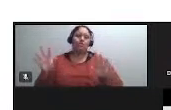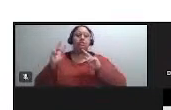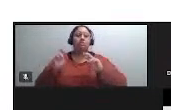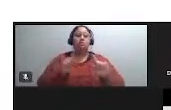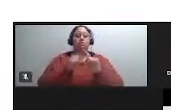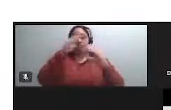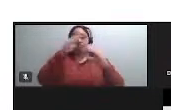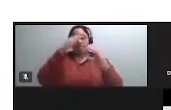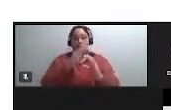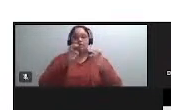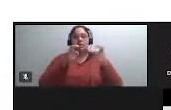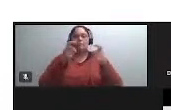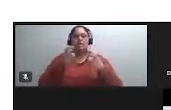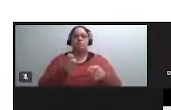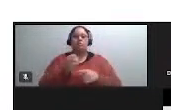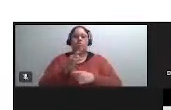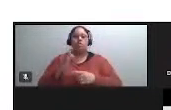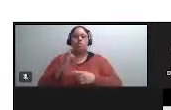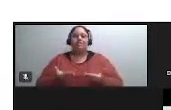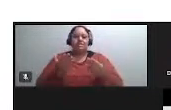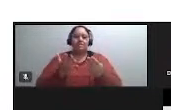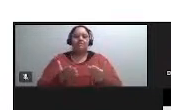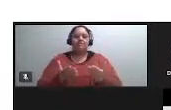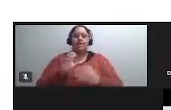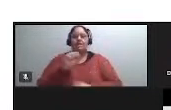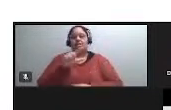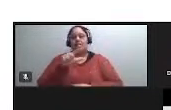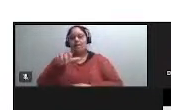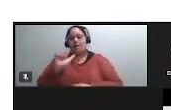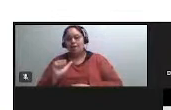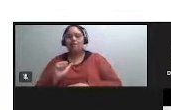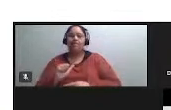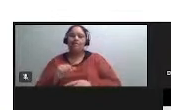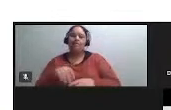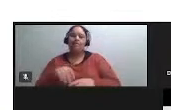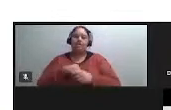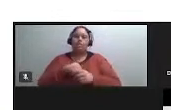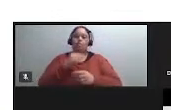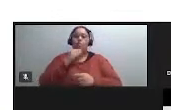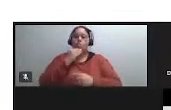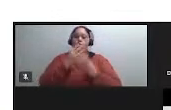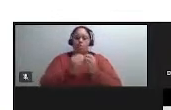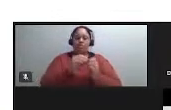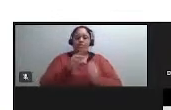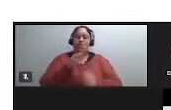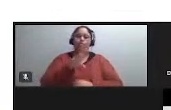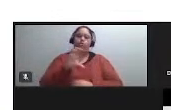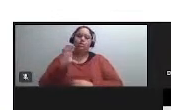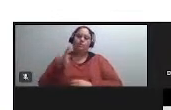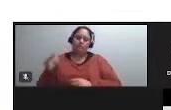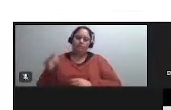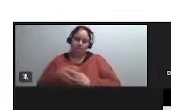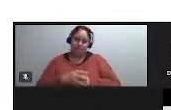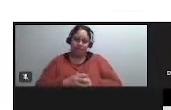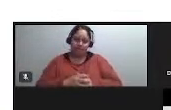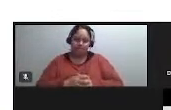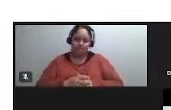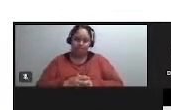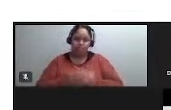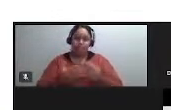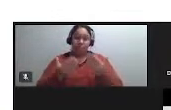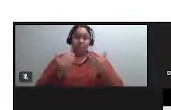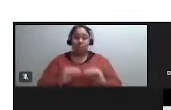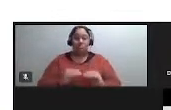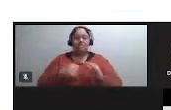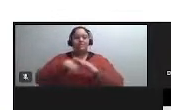focused on the management of service level agreements by the WCPP. Then under